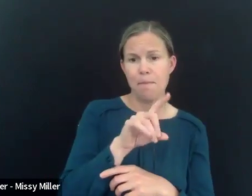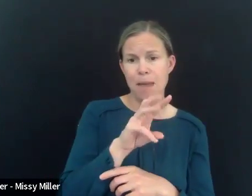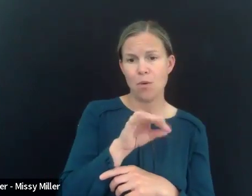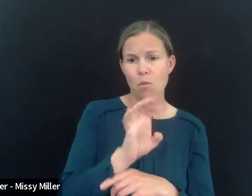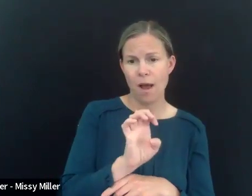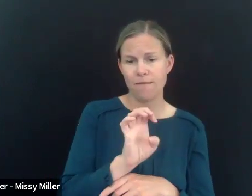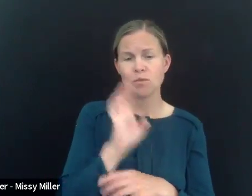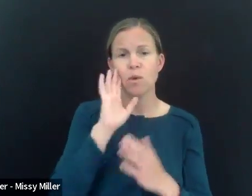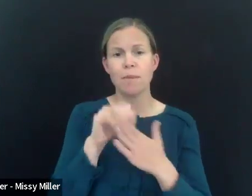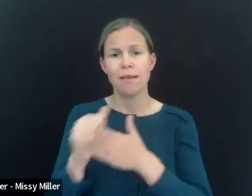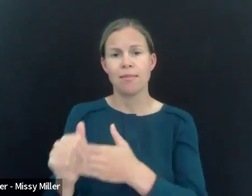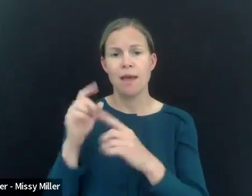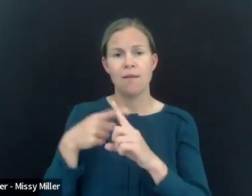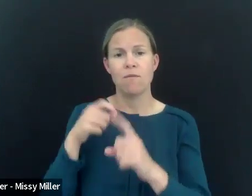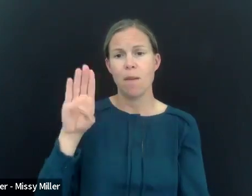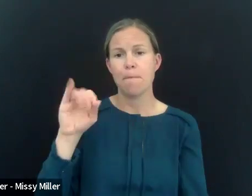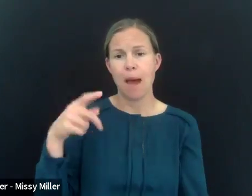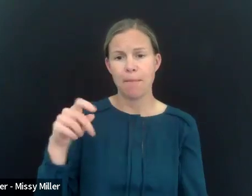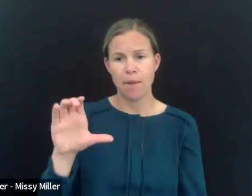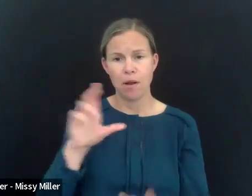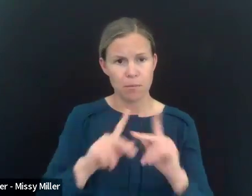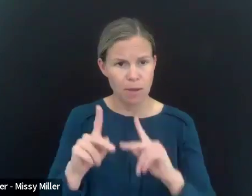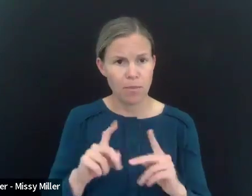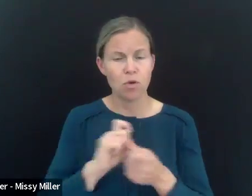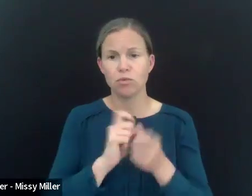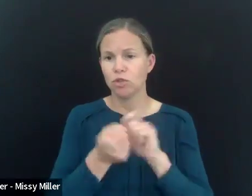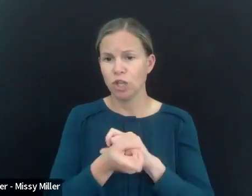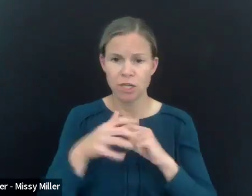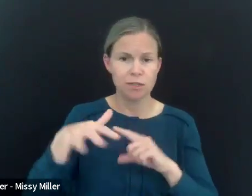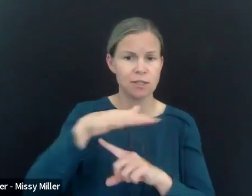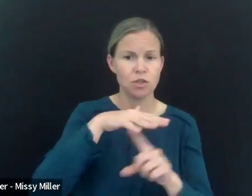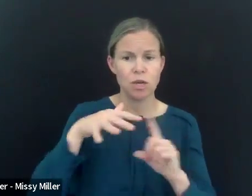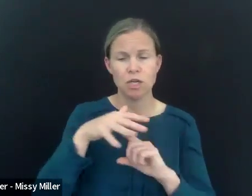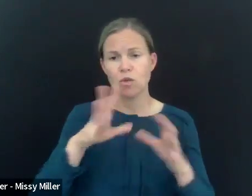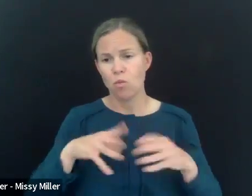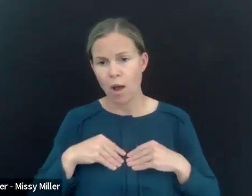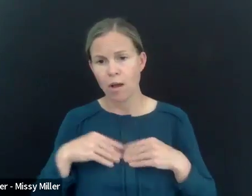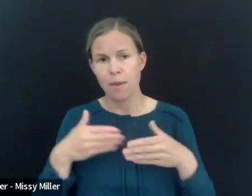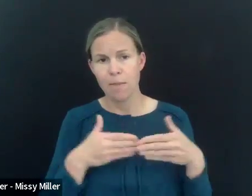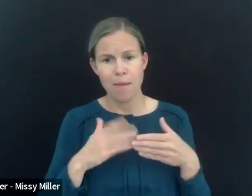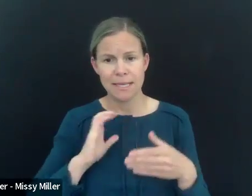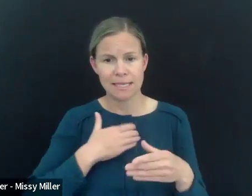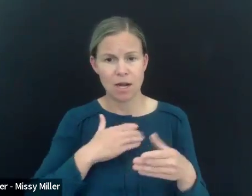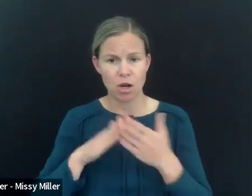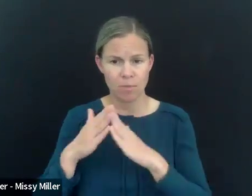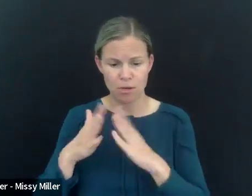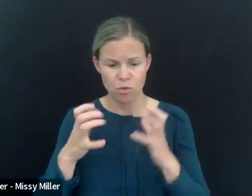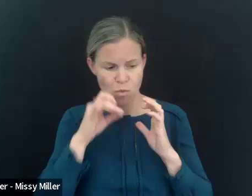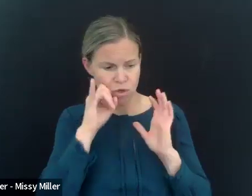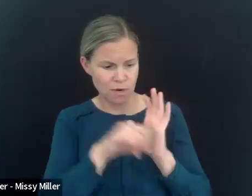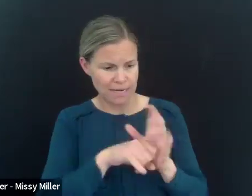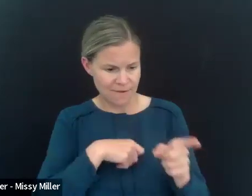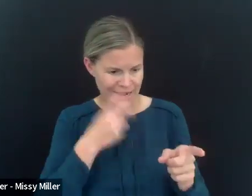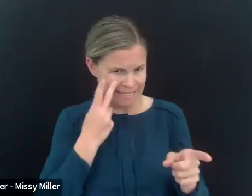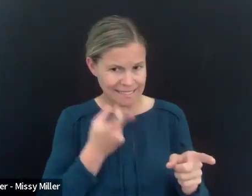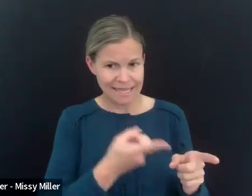BIPOC folks. They're changing the dynamics, welcoming babies into our communities, and we want that recognized and acknowledged. So I'll